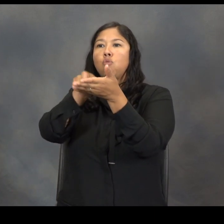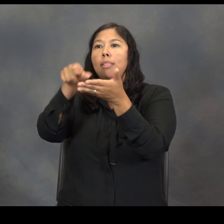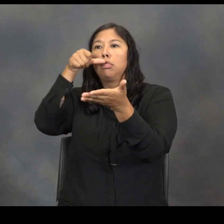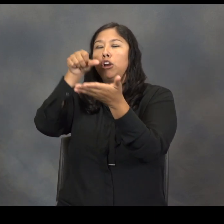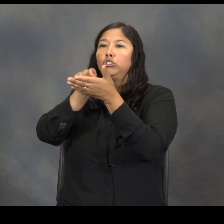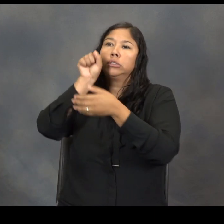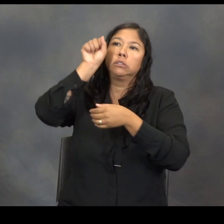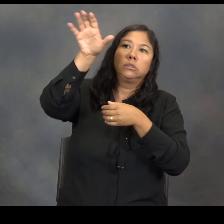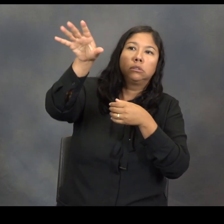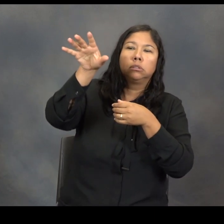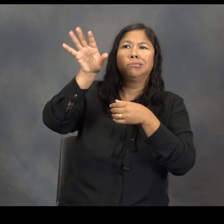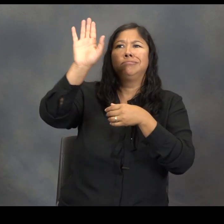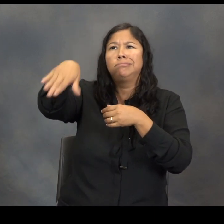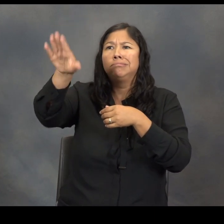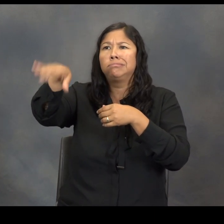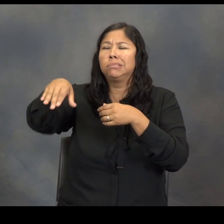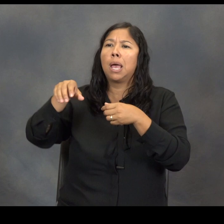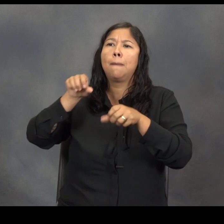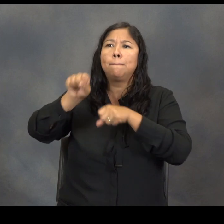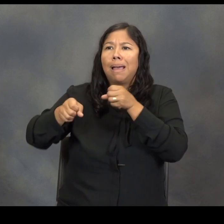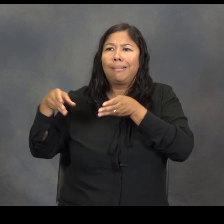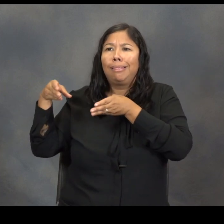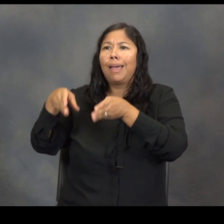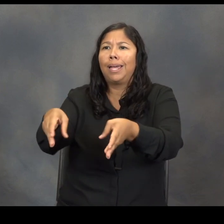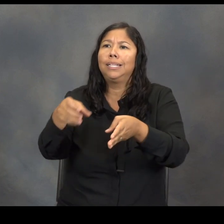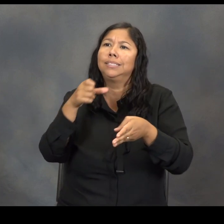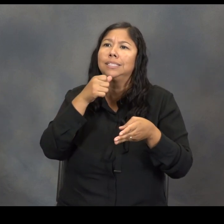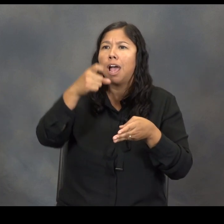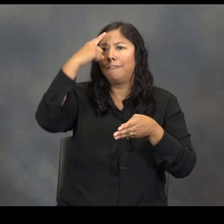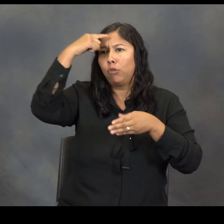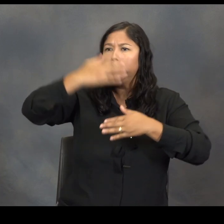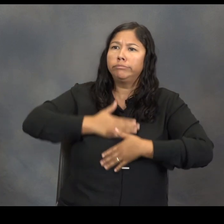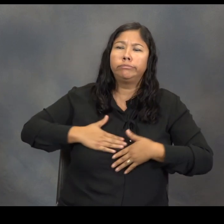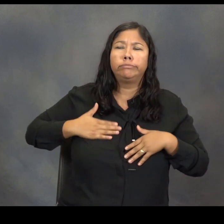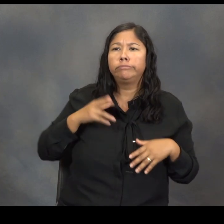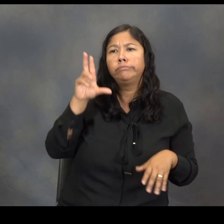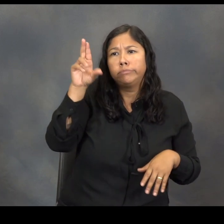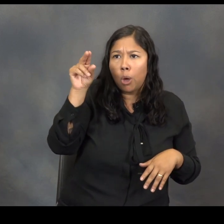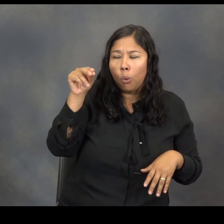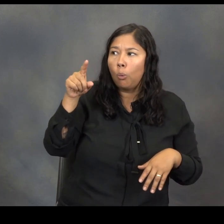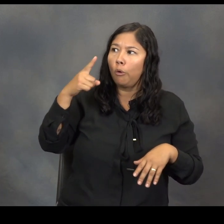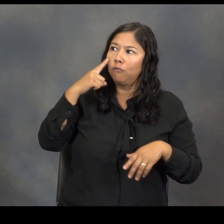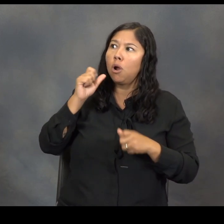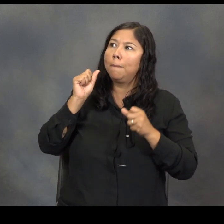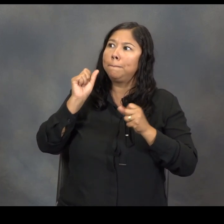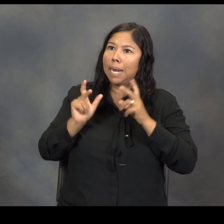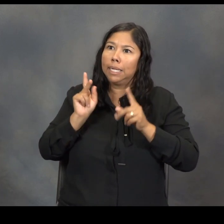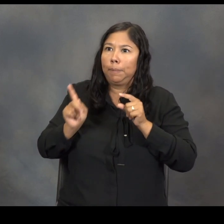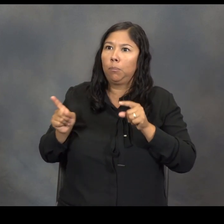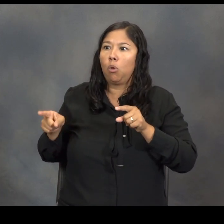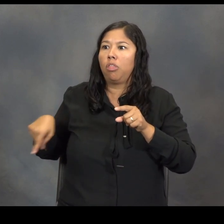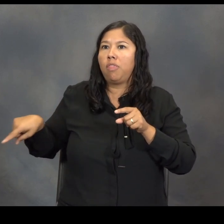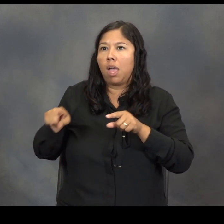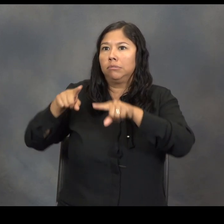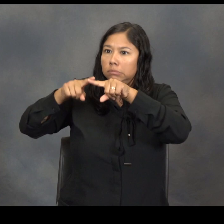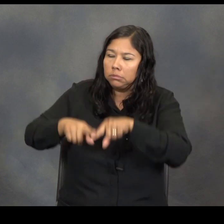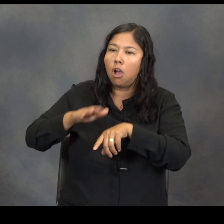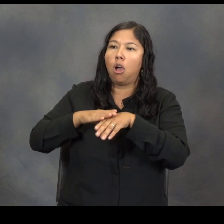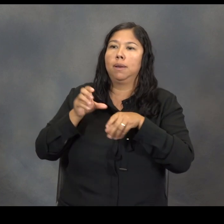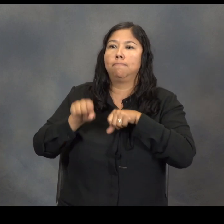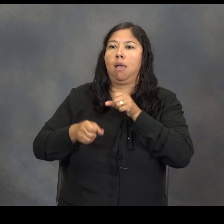about bike lanes are not a recreational sort of issue. This is a transportation issue in terms